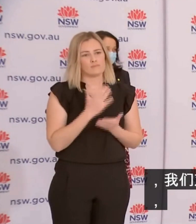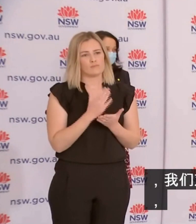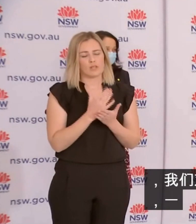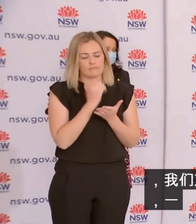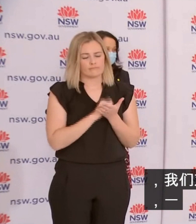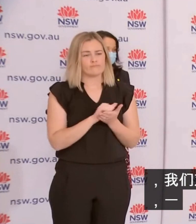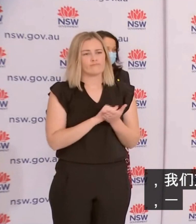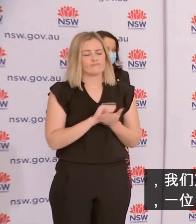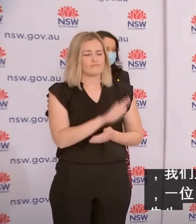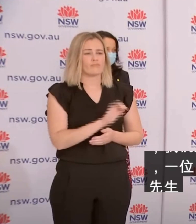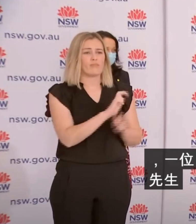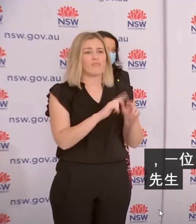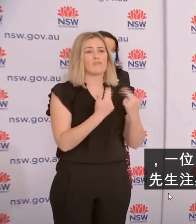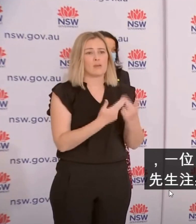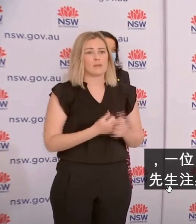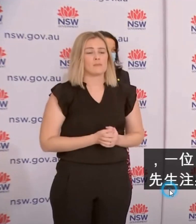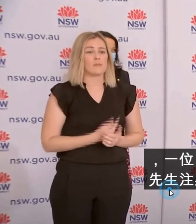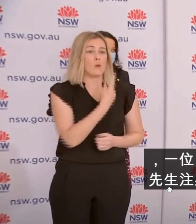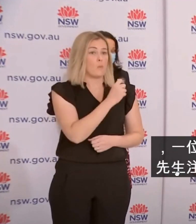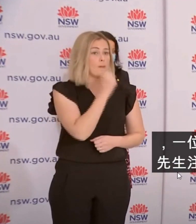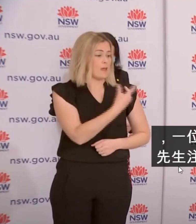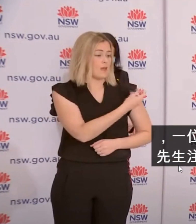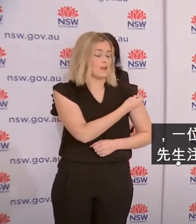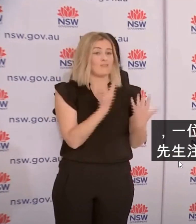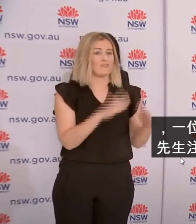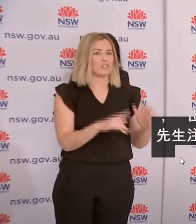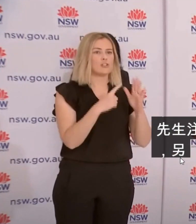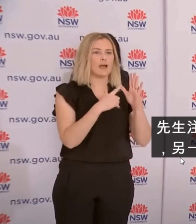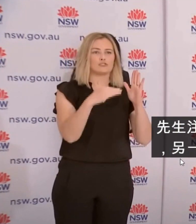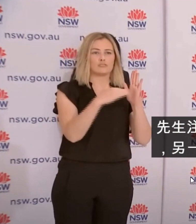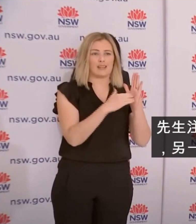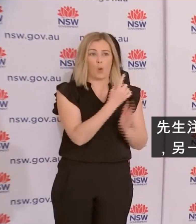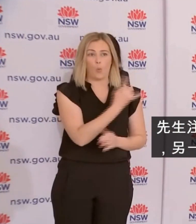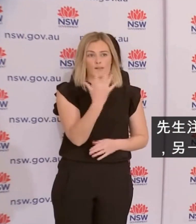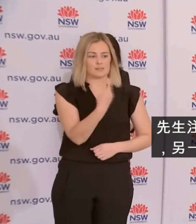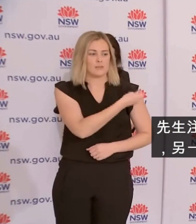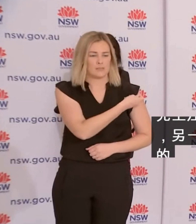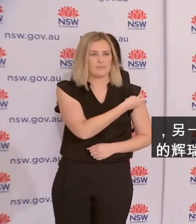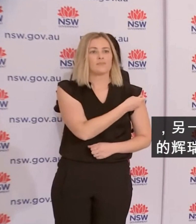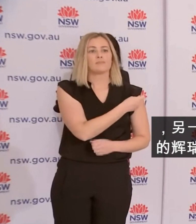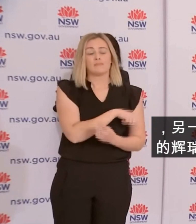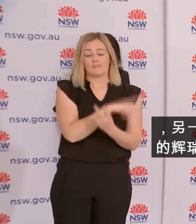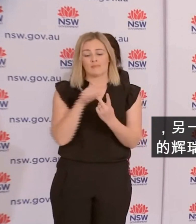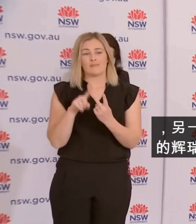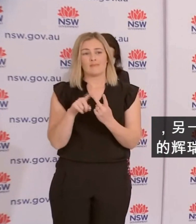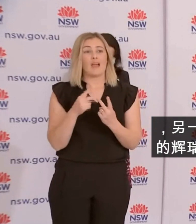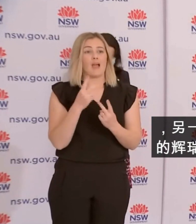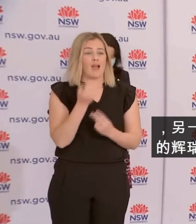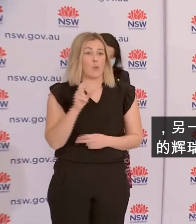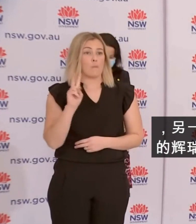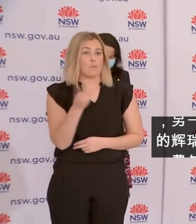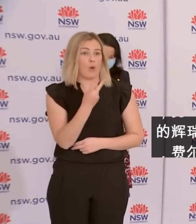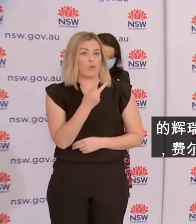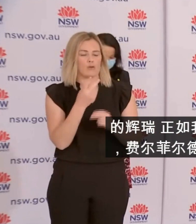to their loved ones. One gentleman had had 1 shot of the AstraZeneca, and the other gentleman had had both doses of Pfizer, both in their